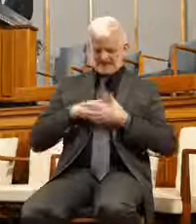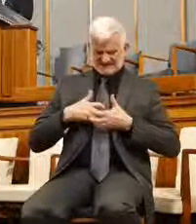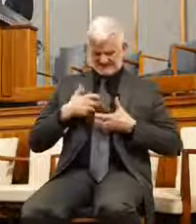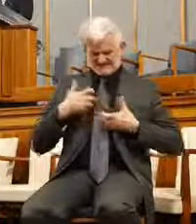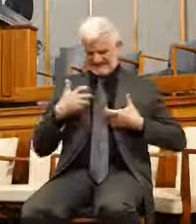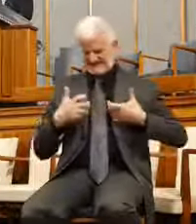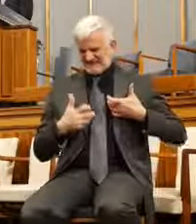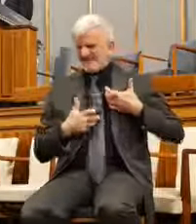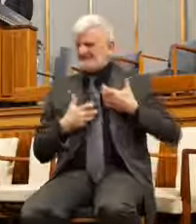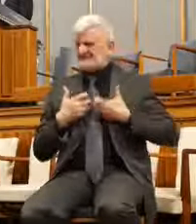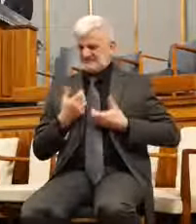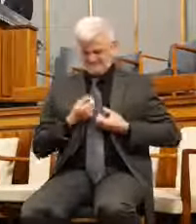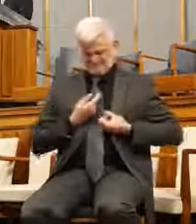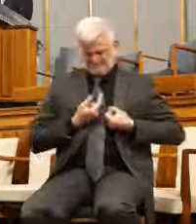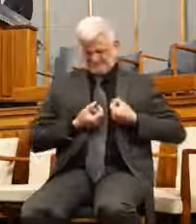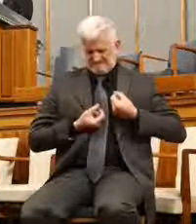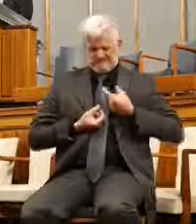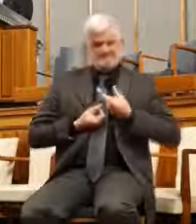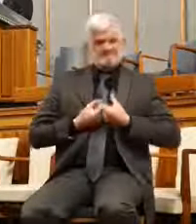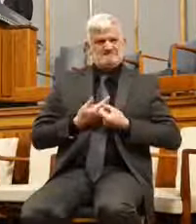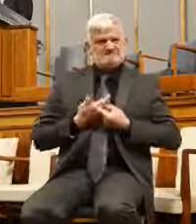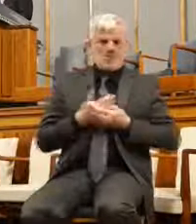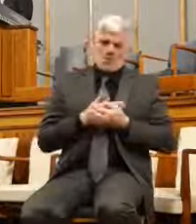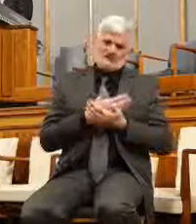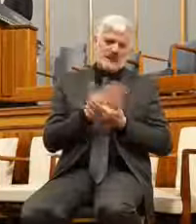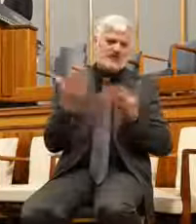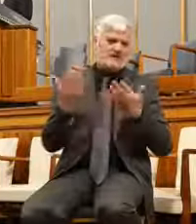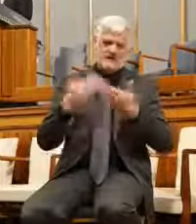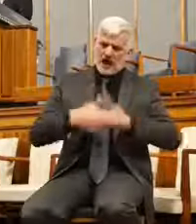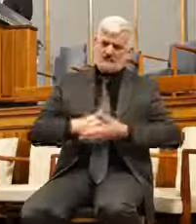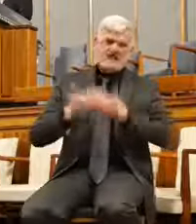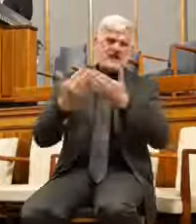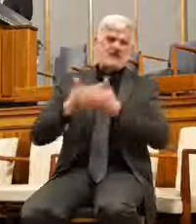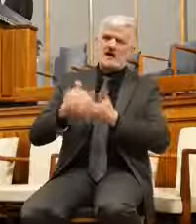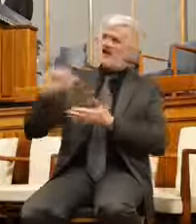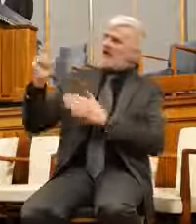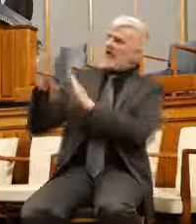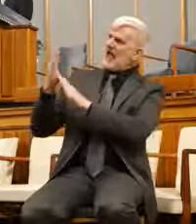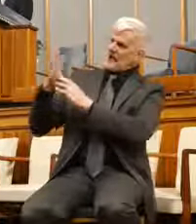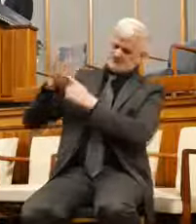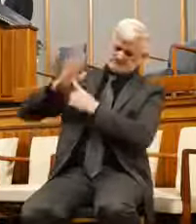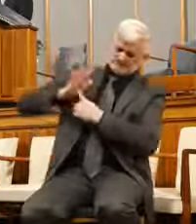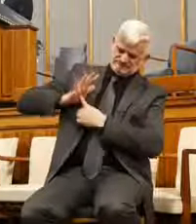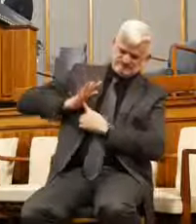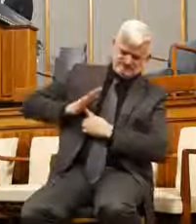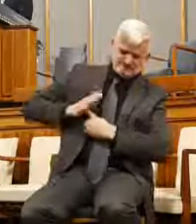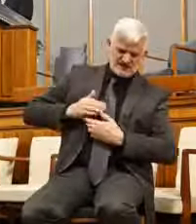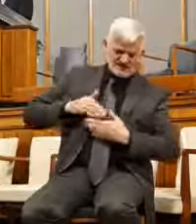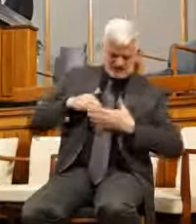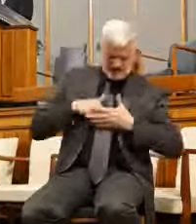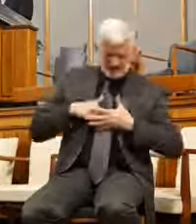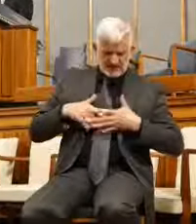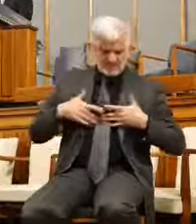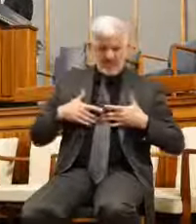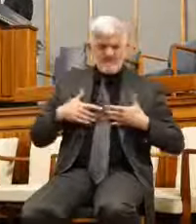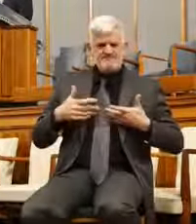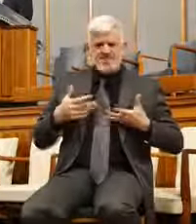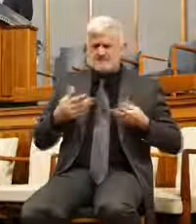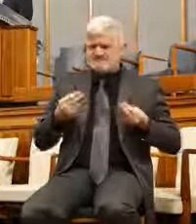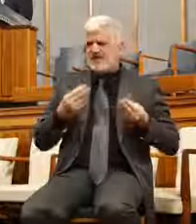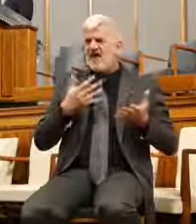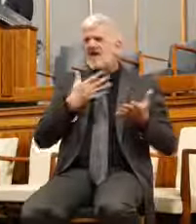long. For day and night thy hand was heavy upon me. My moisture is turned into the drought of